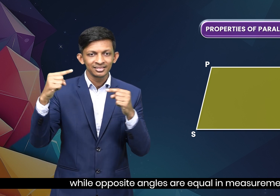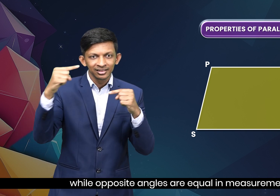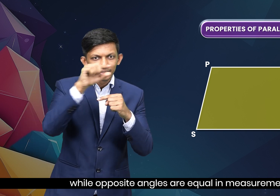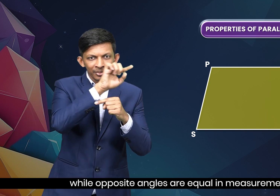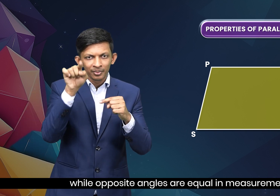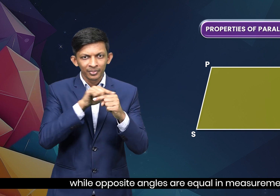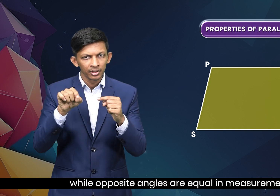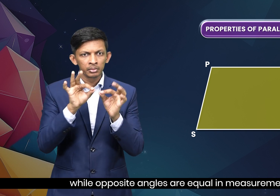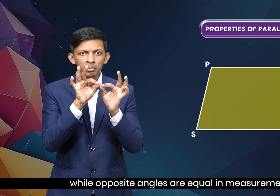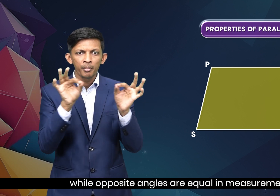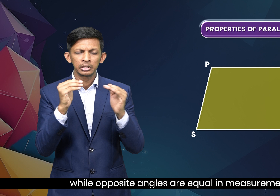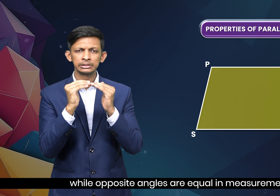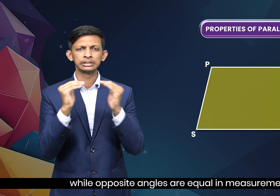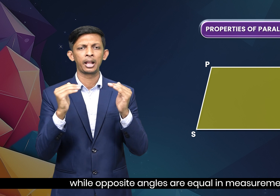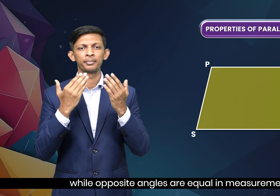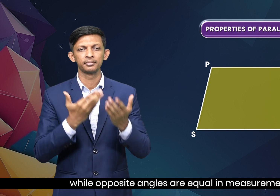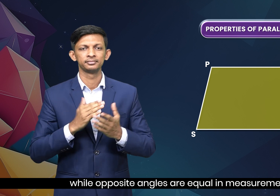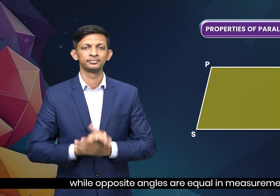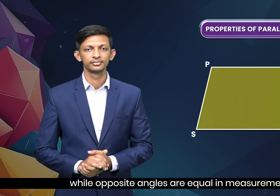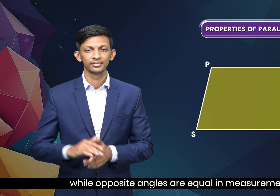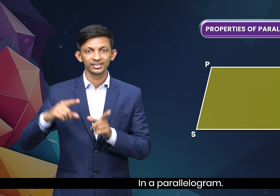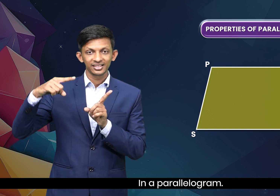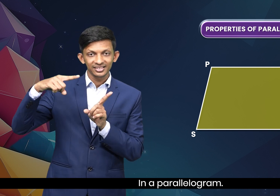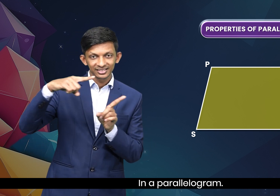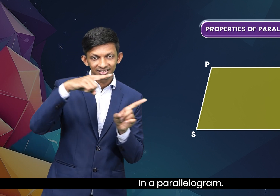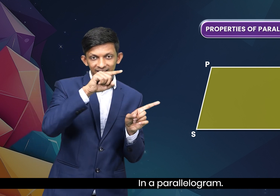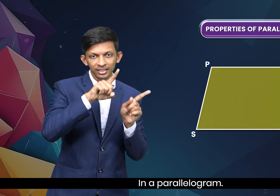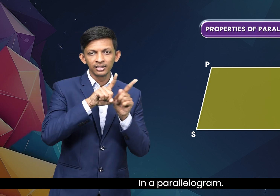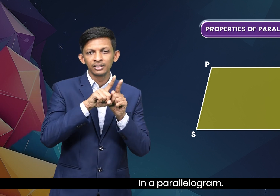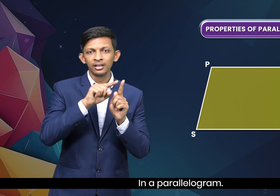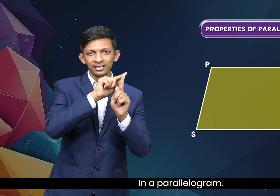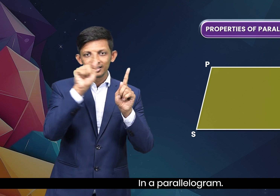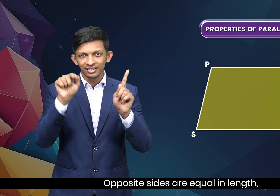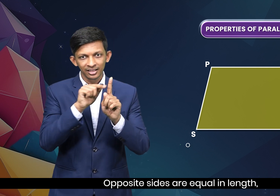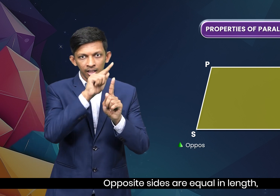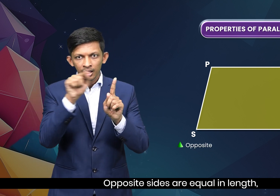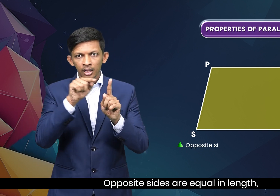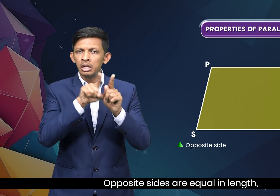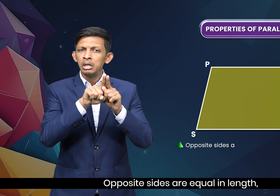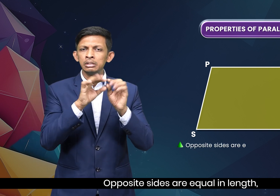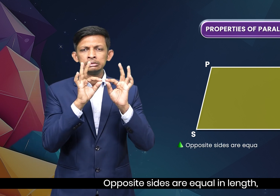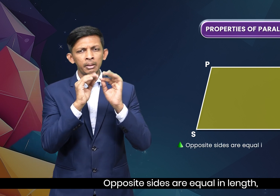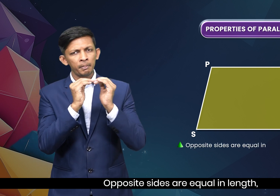while opposite angles are equal in measurement. In a parallelogram, opposite sides are equal in